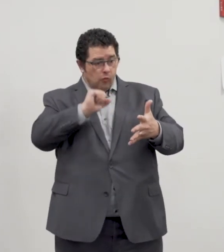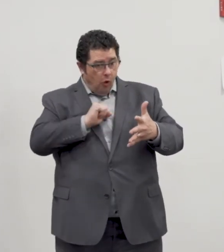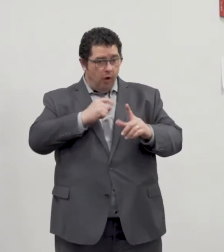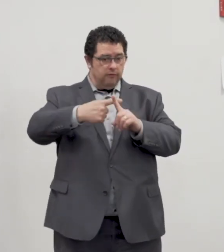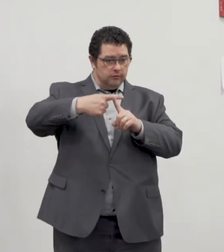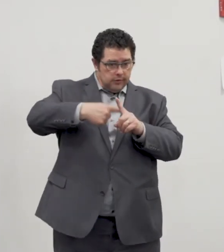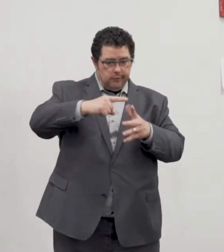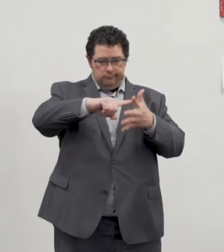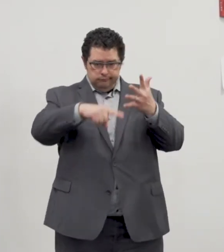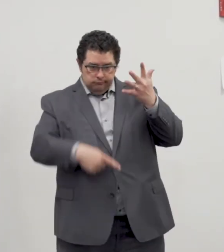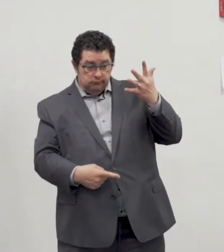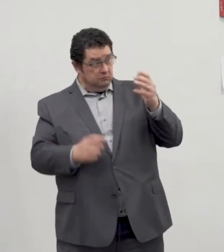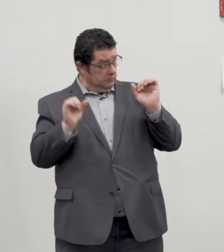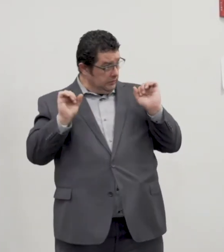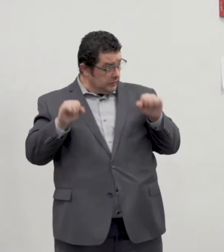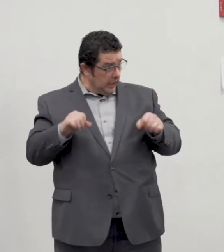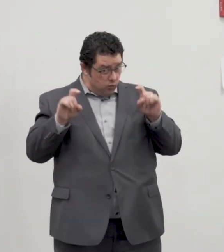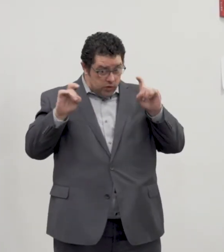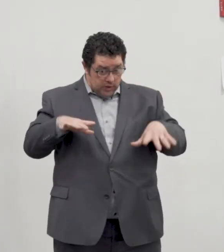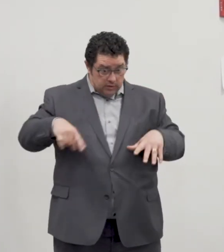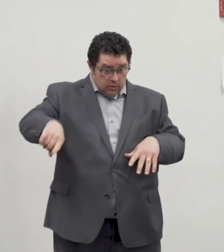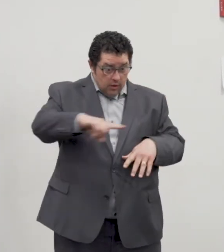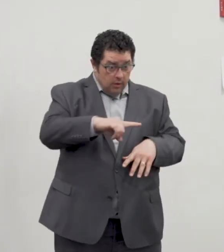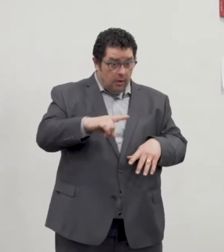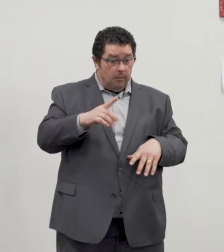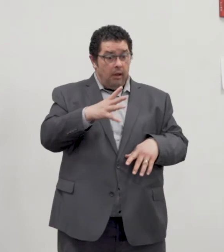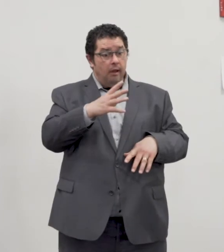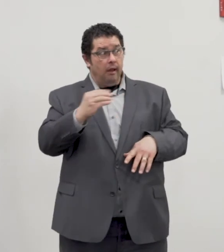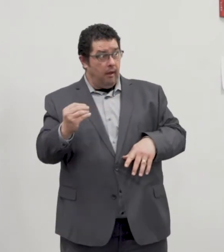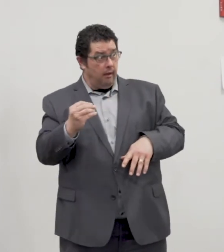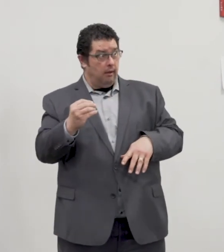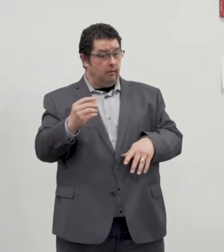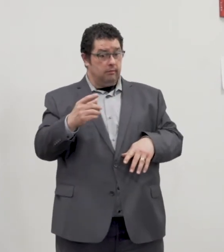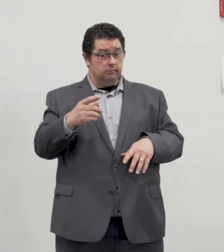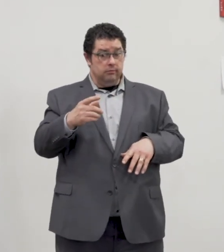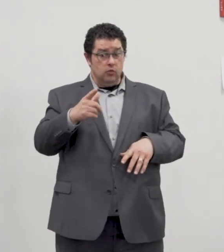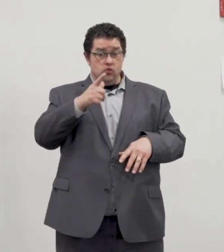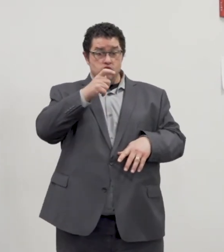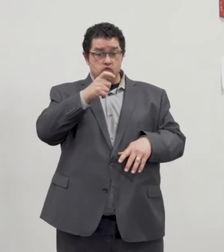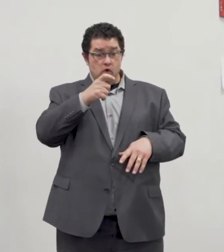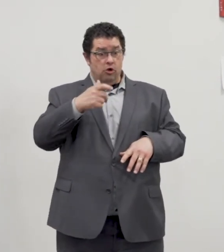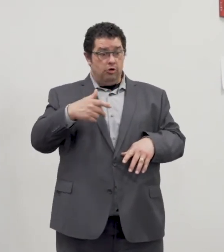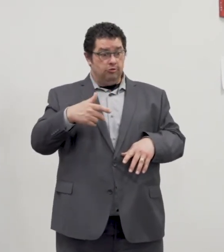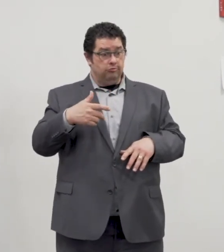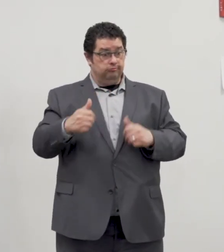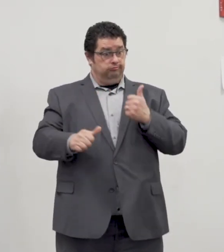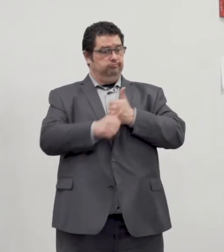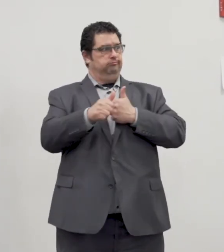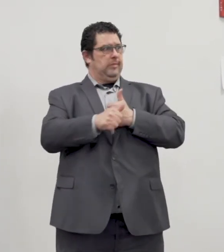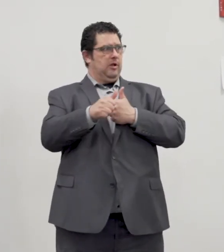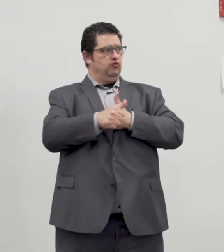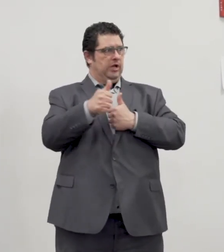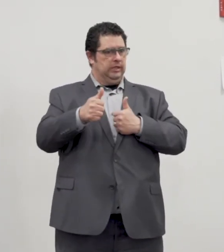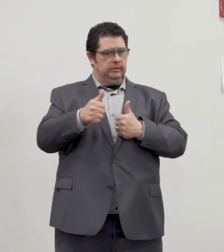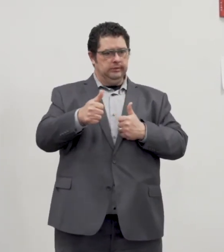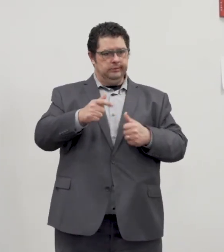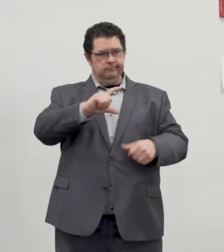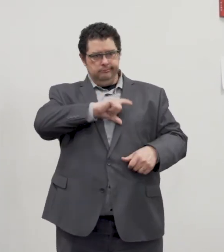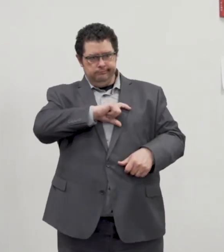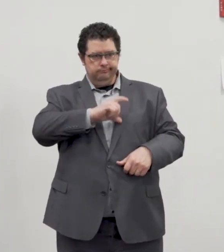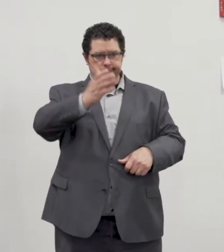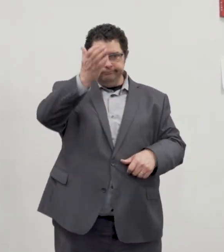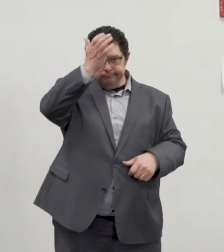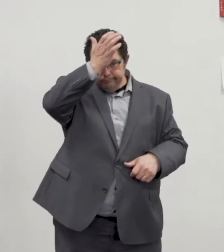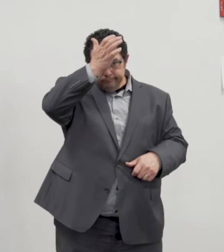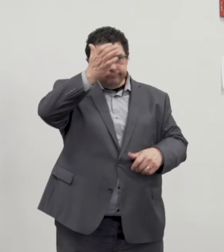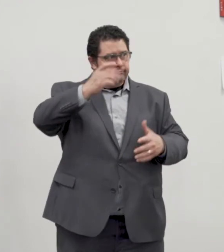has symptoms? In the past, we've been limited to people who have symptoms who are high risk or are first responders. But we want to be able to